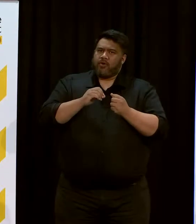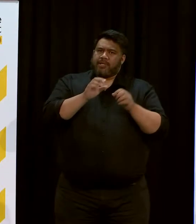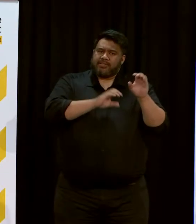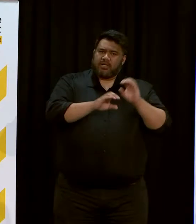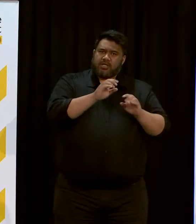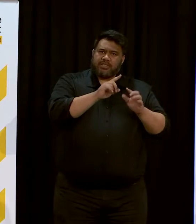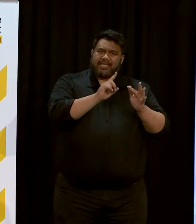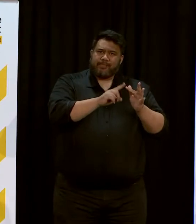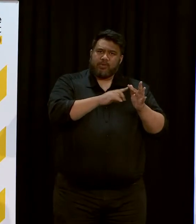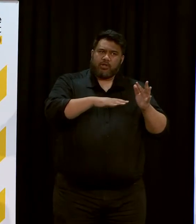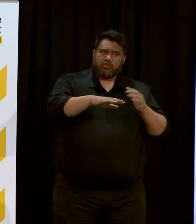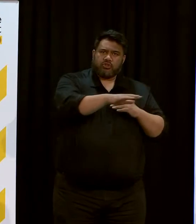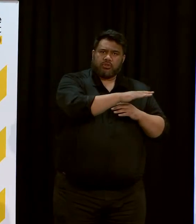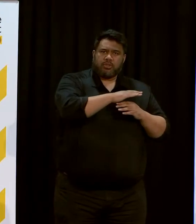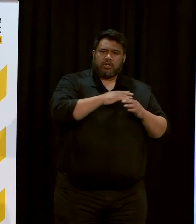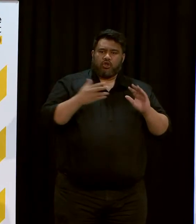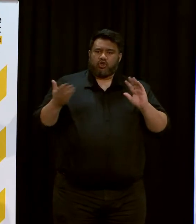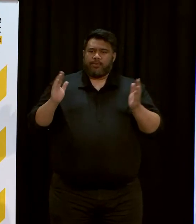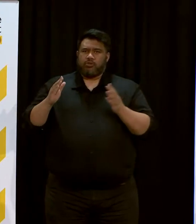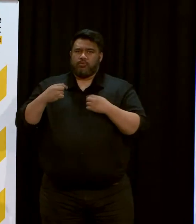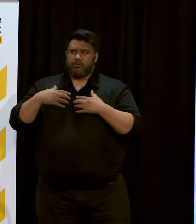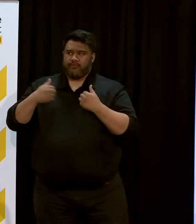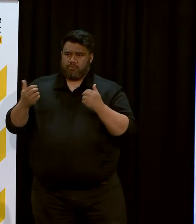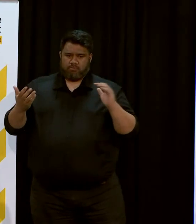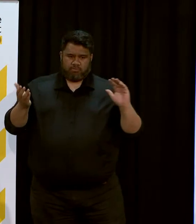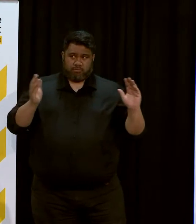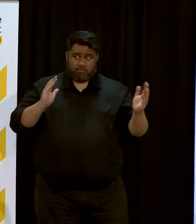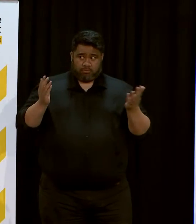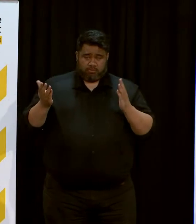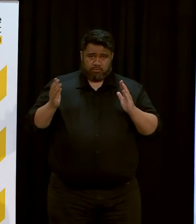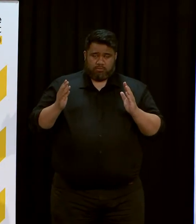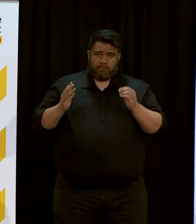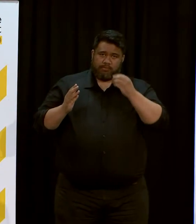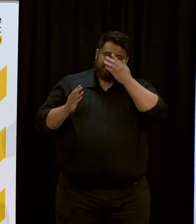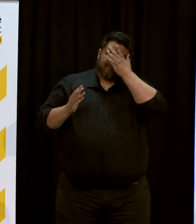the Ministry of Health, what